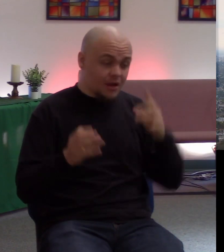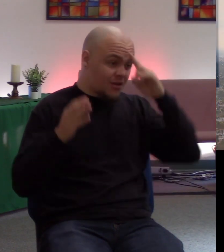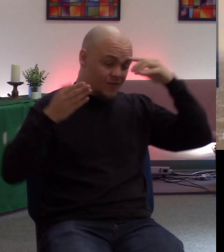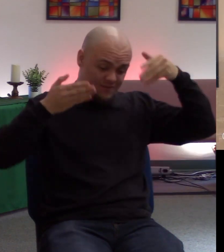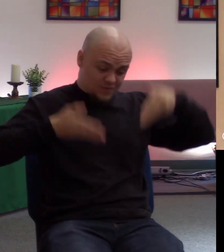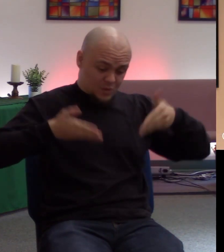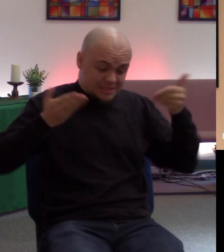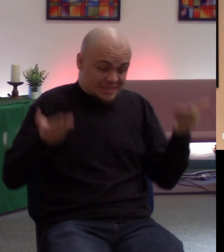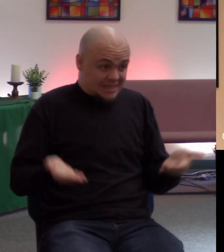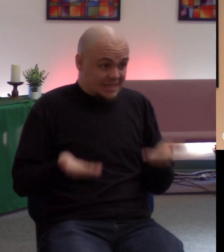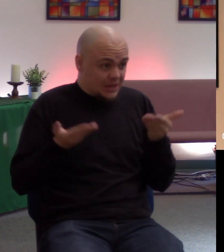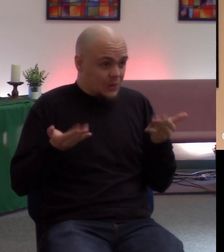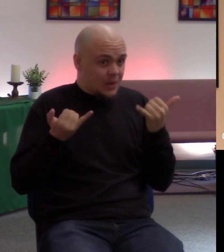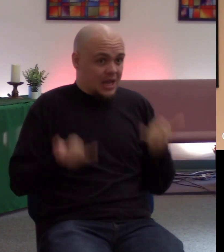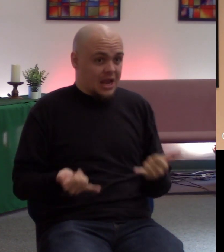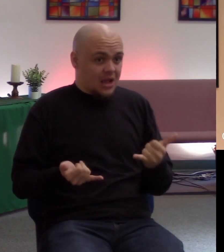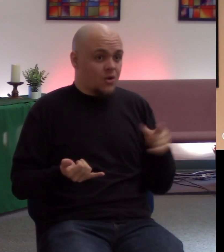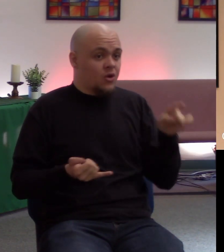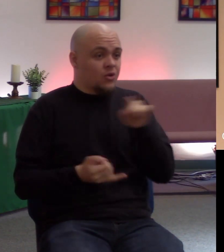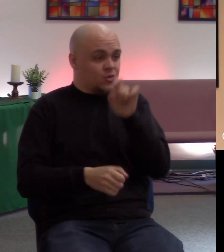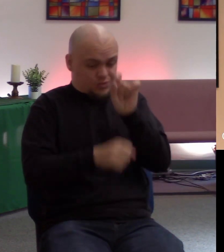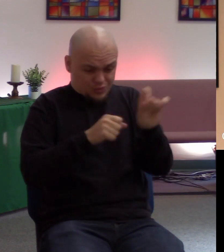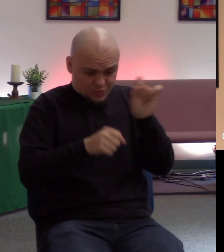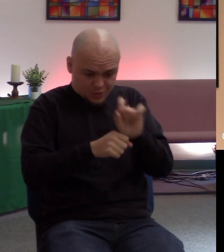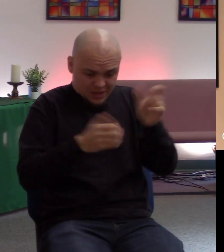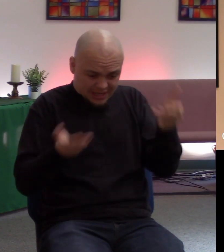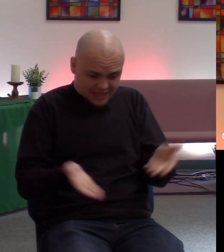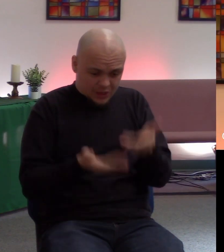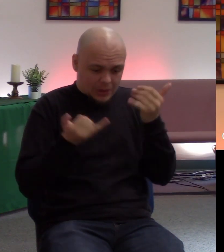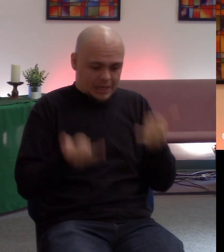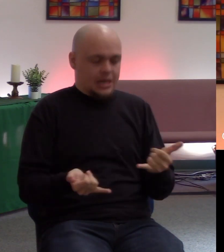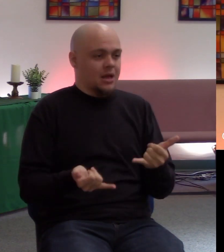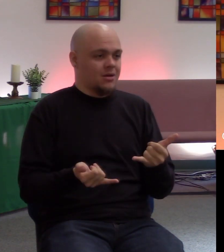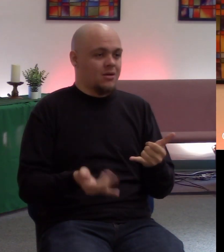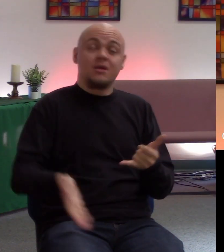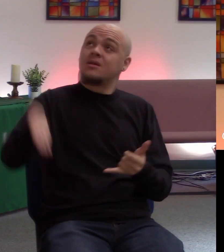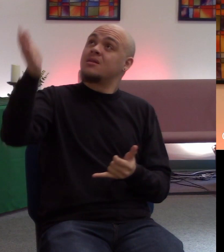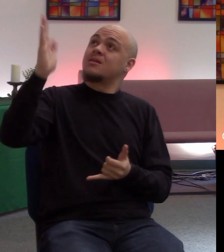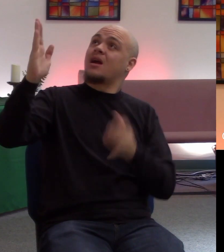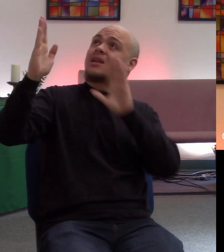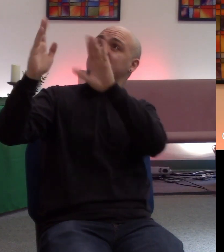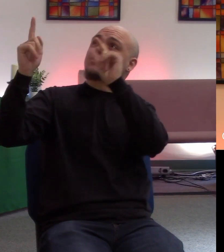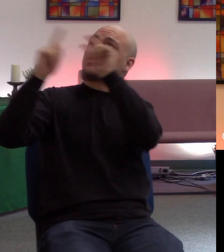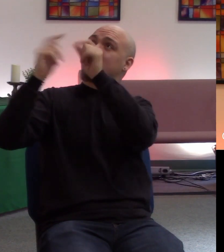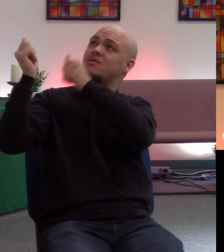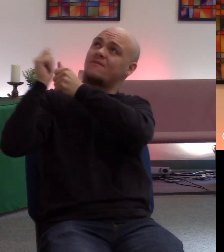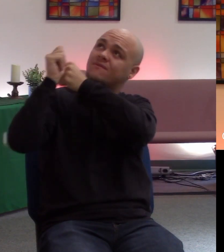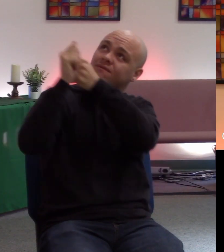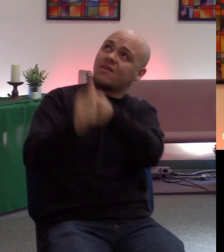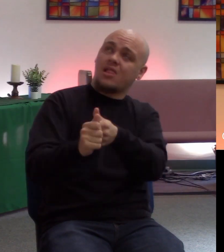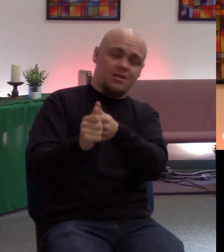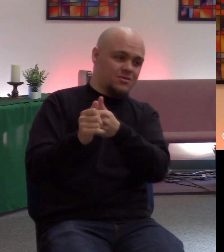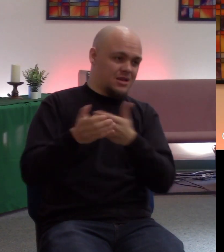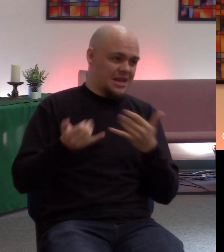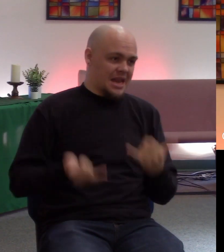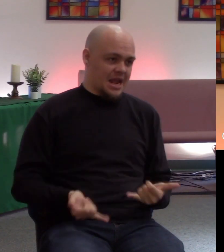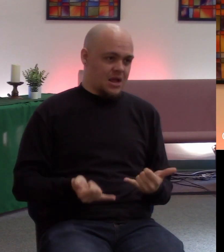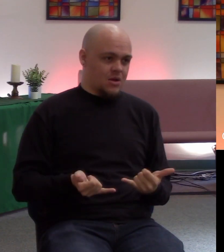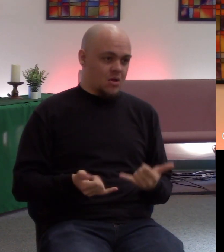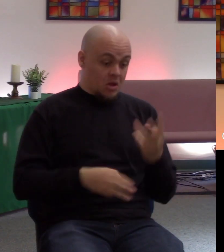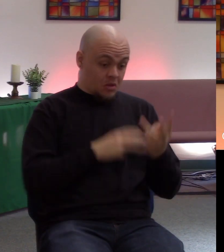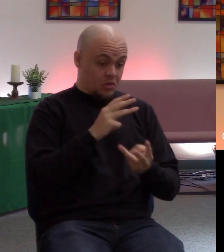that needs to be accomplished here and now. Focus on now. Focus on what you need to be doing here and now to live out God's